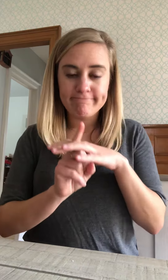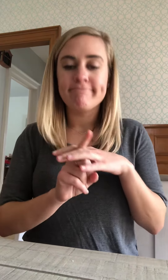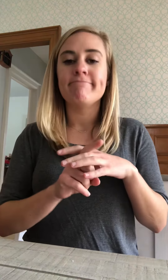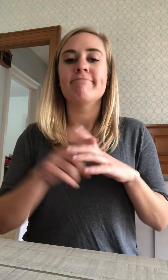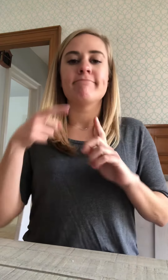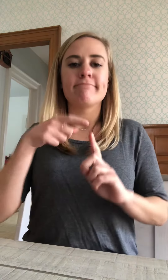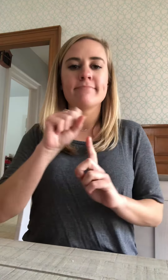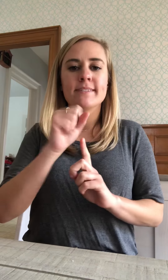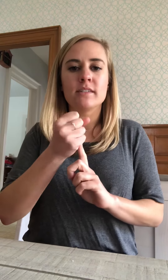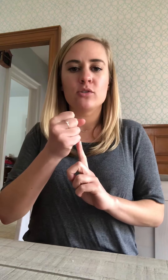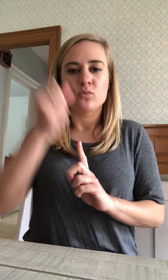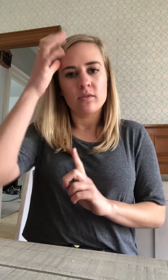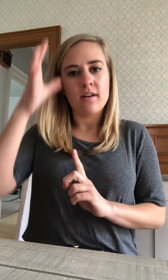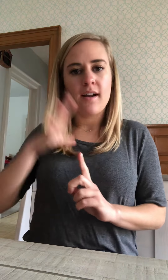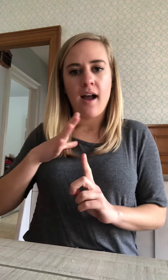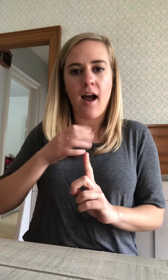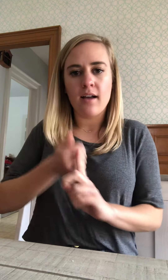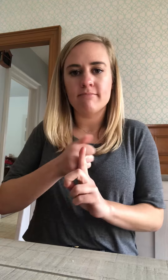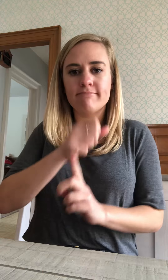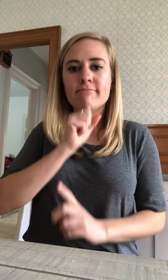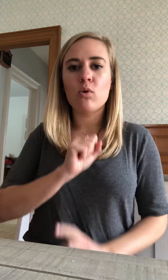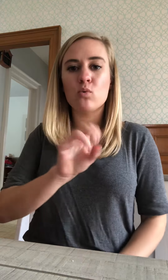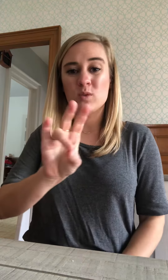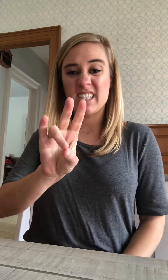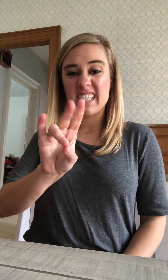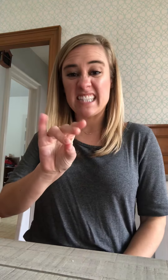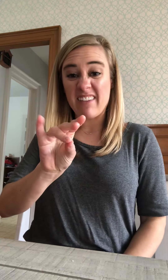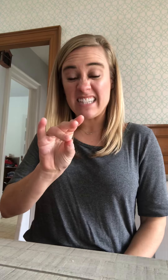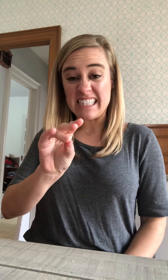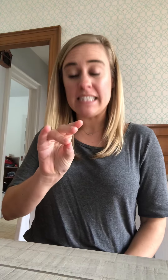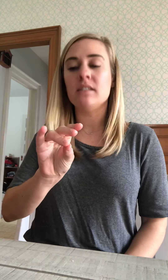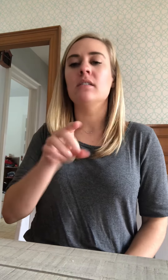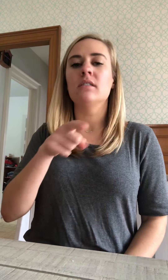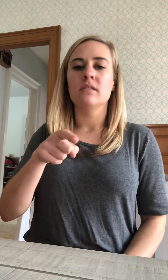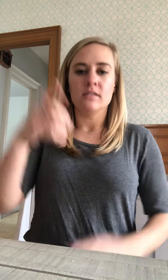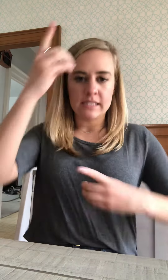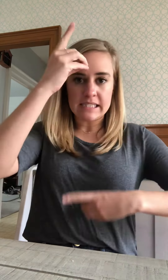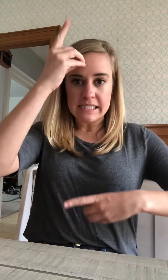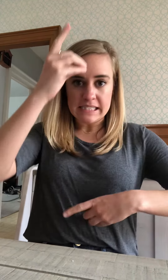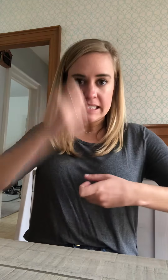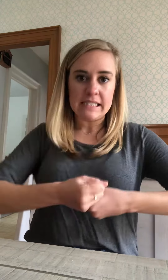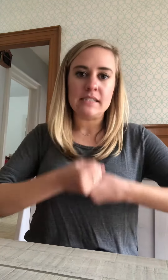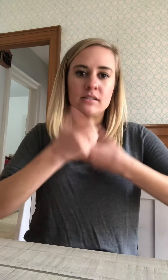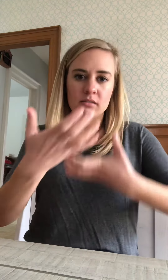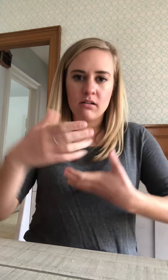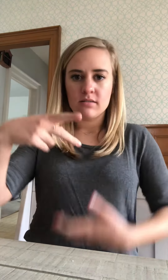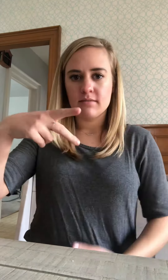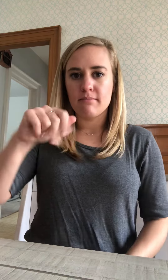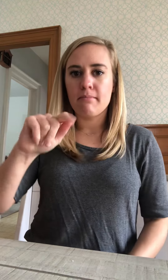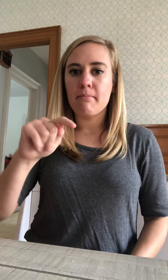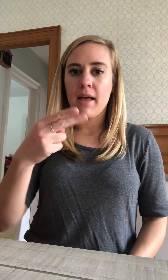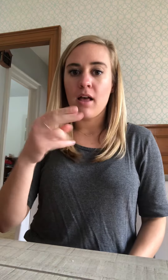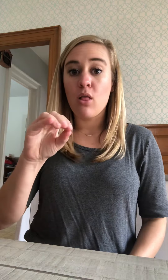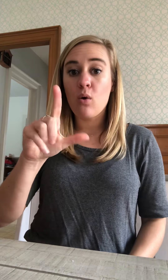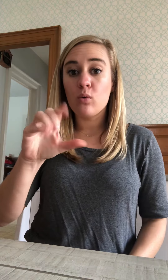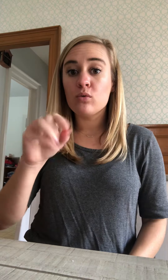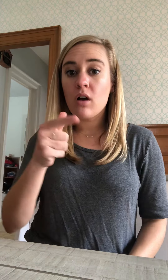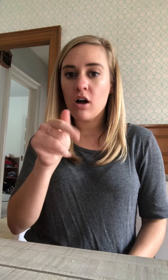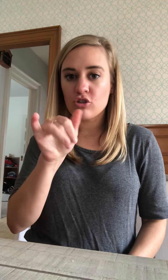his 70s, actually. This was a pathologic fracture of his mandible from disease. And even though this is